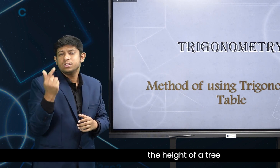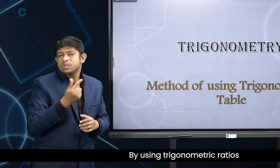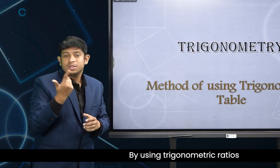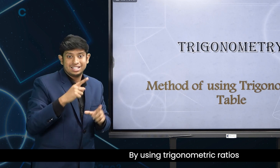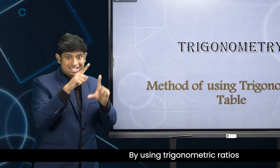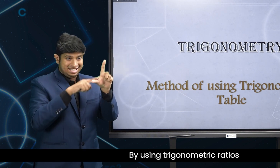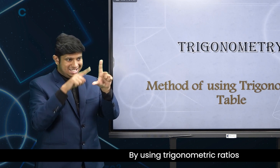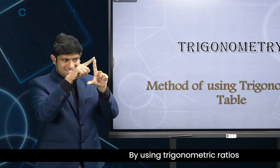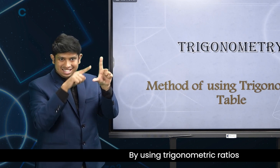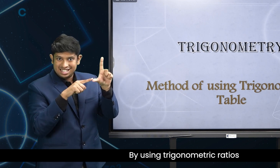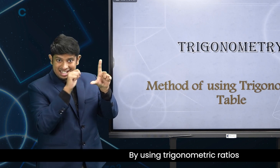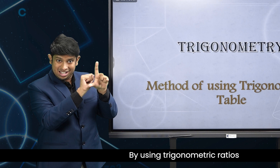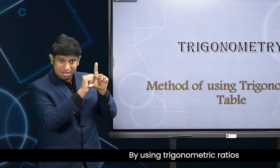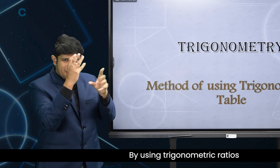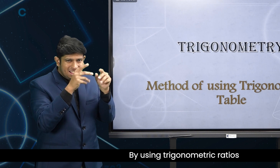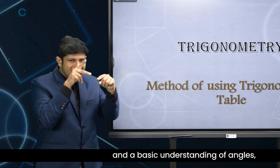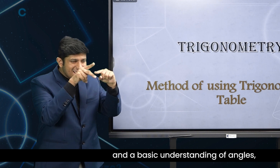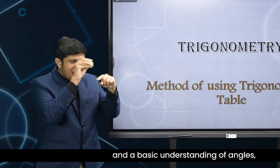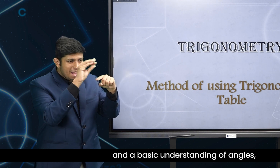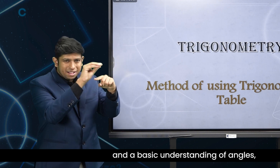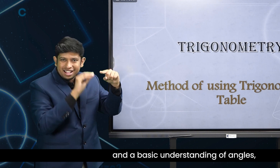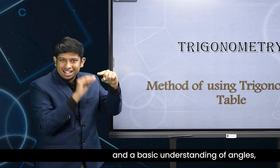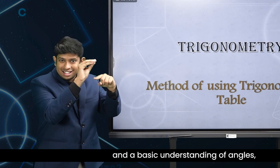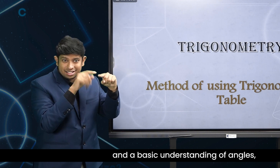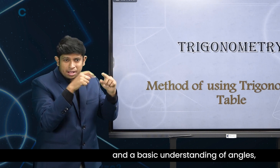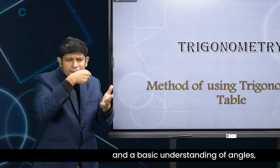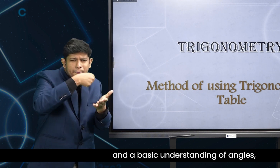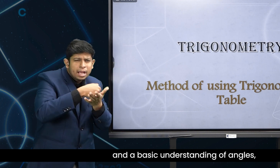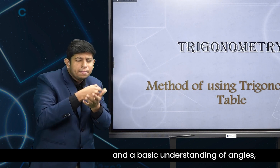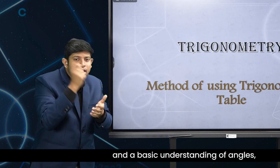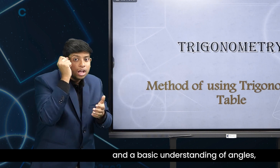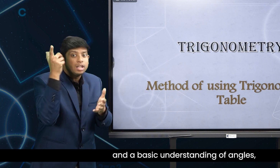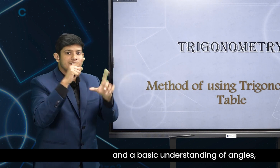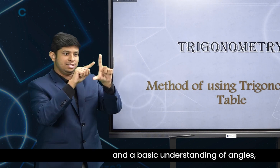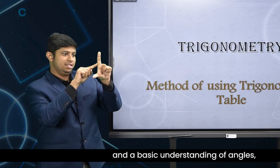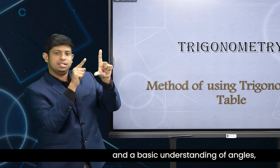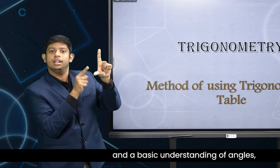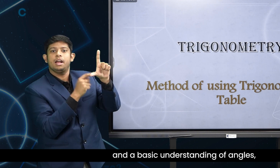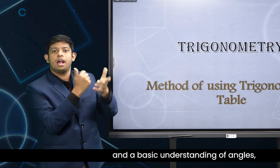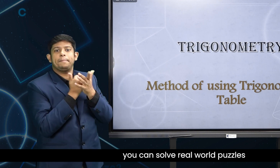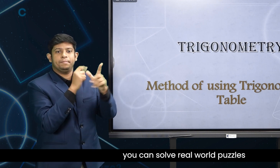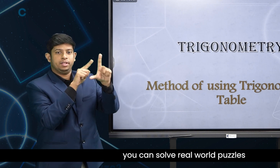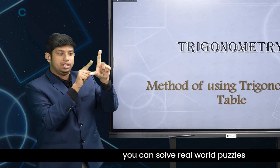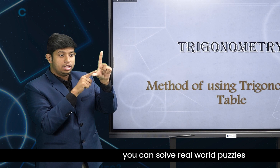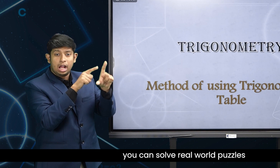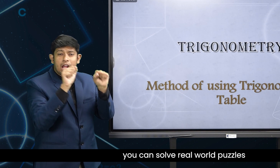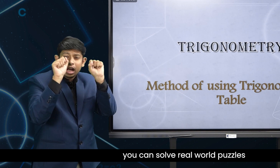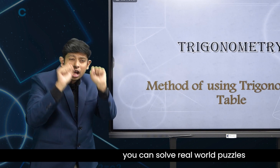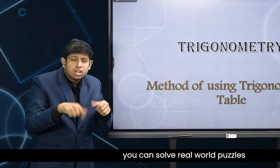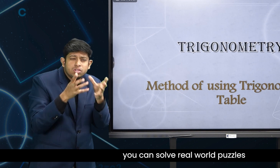By using trigonometric ratios and a basic understanding of angles, you can solve real-world